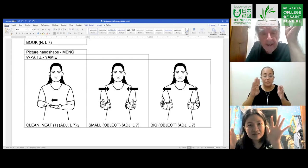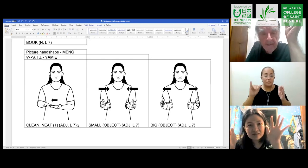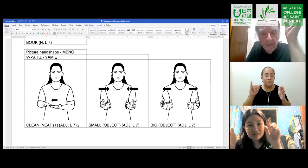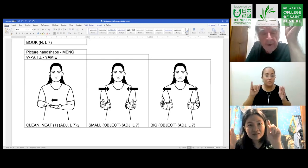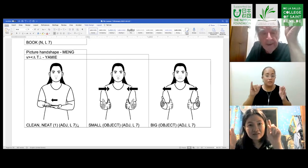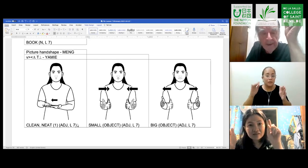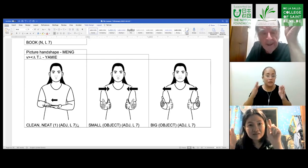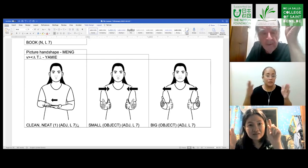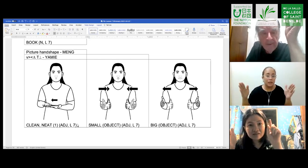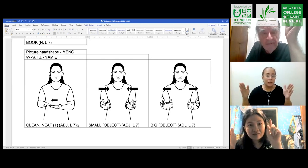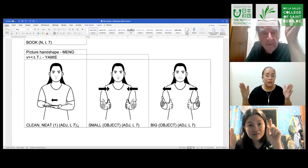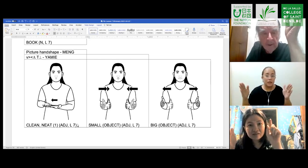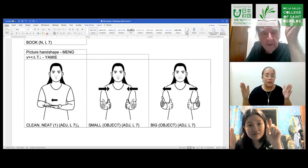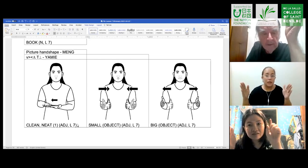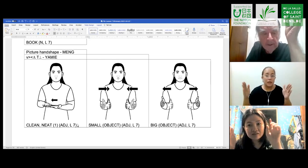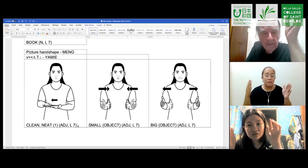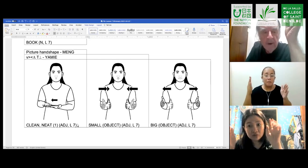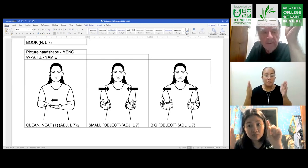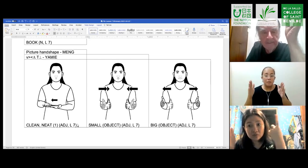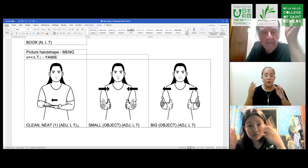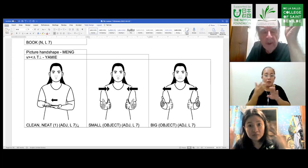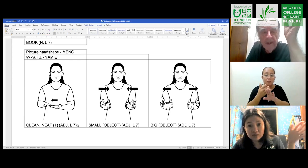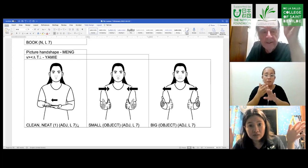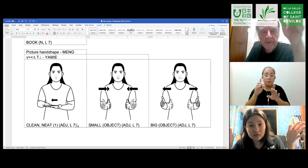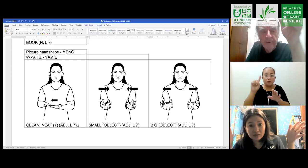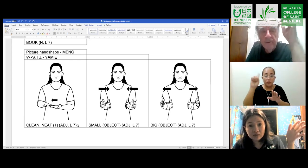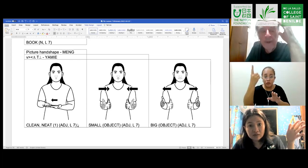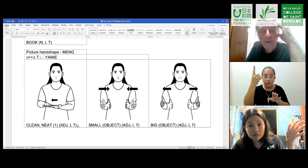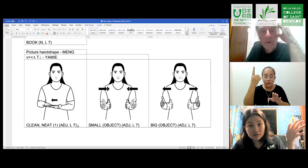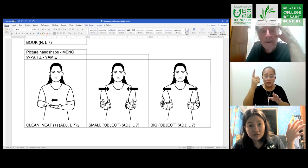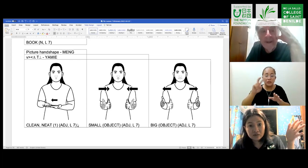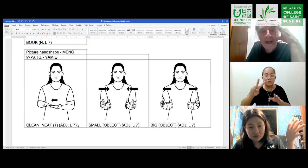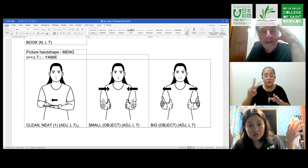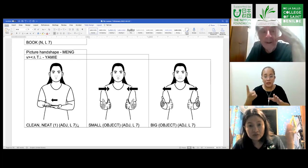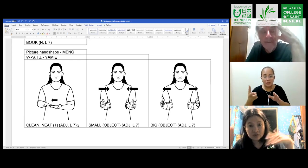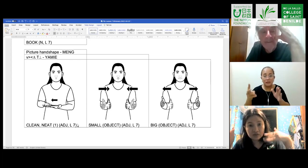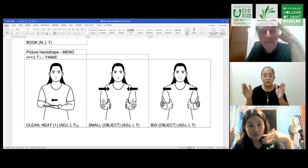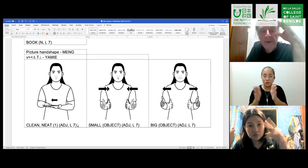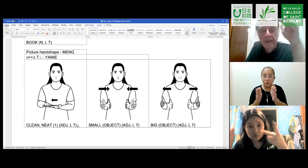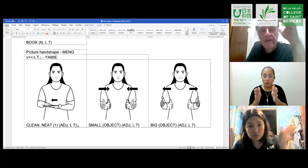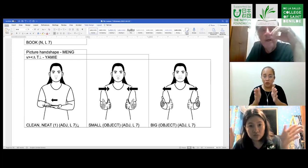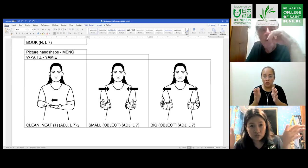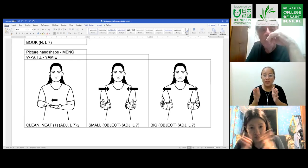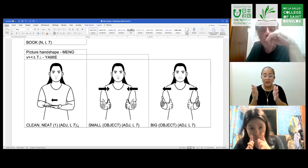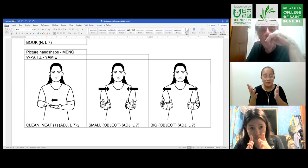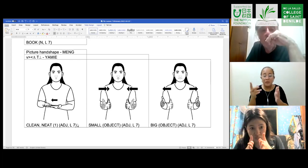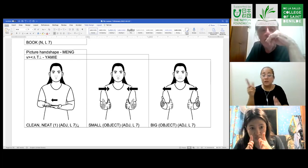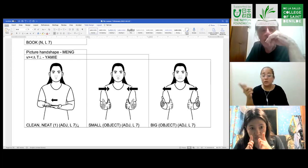will probably go before small. So you can reorder that and put in the